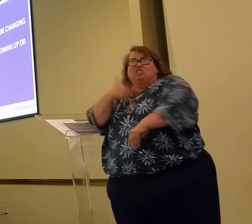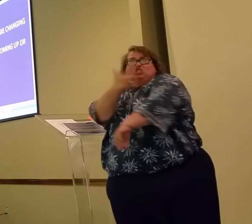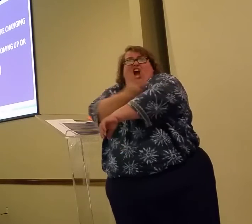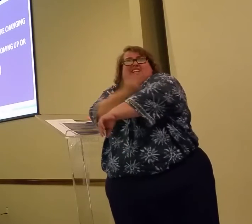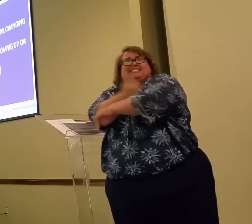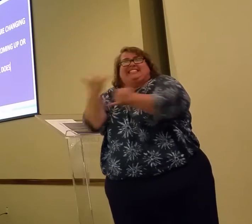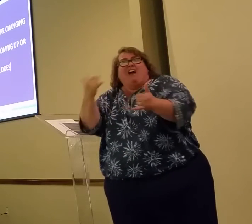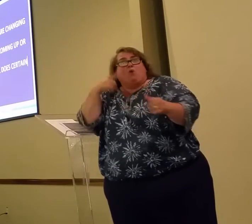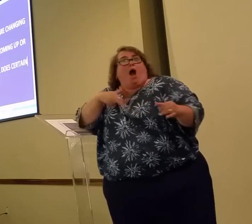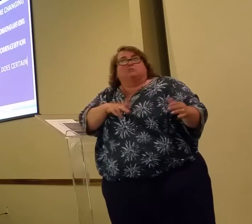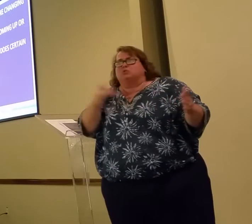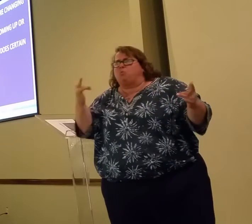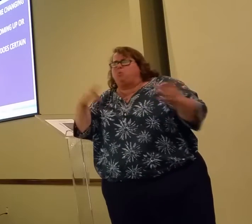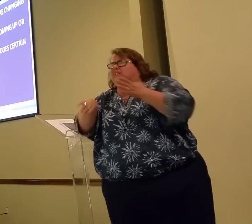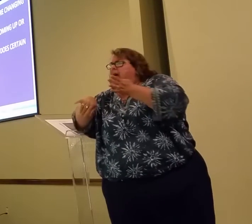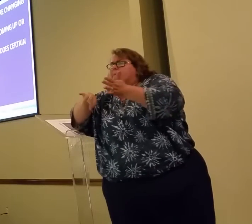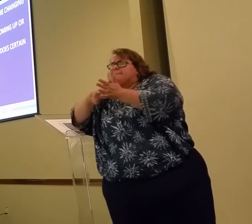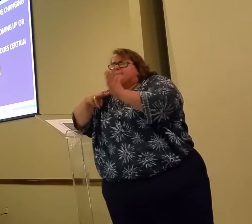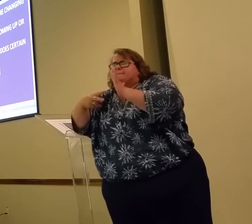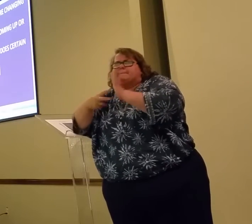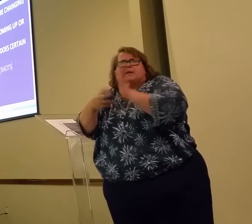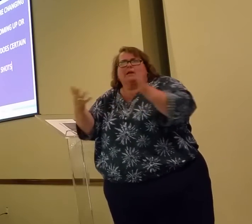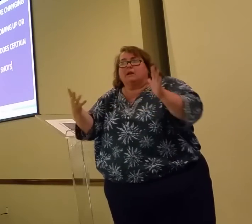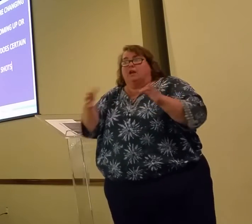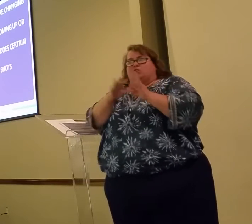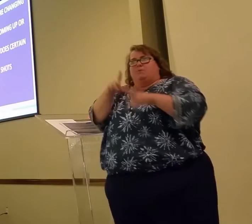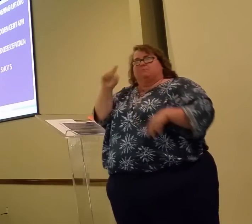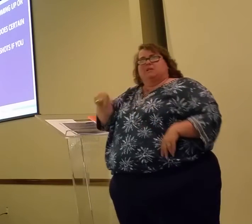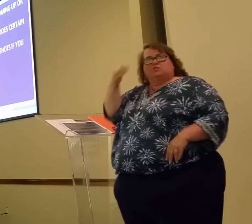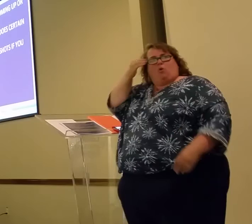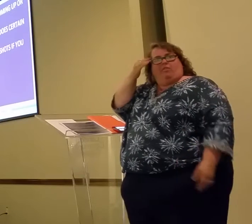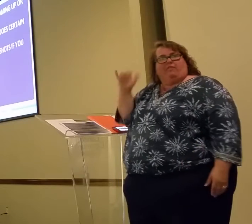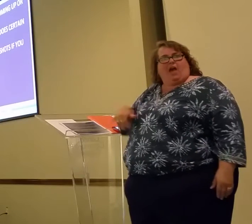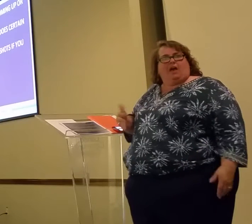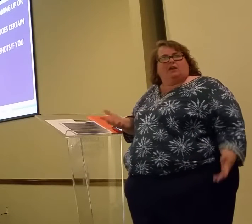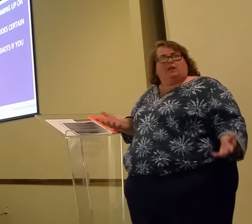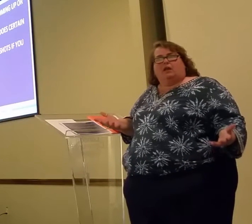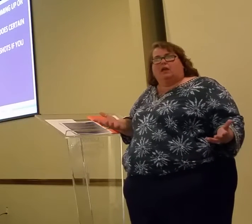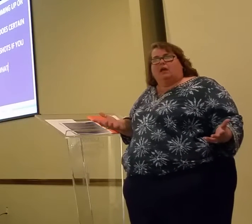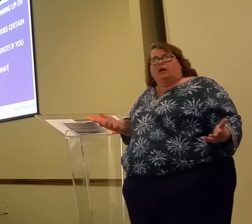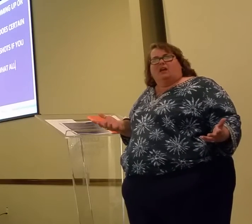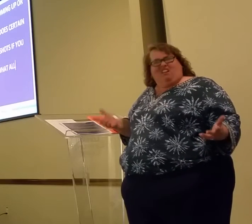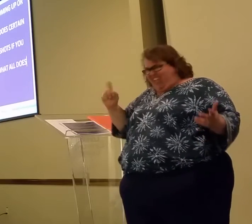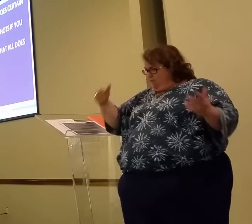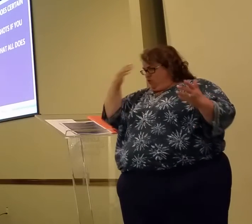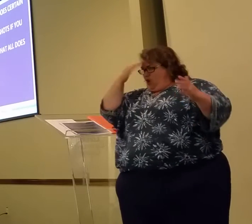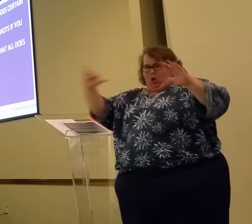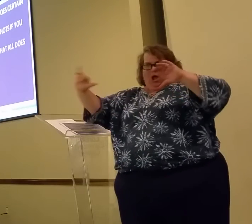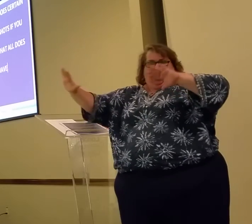certain things. You have to have shots if you go into a hospital now. What all does that mean? Interpreters have to know that.